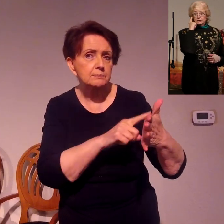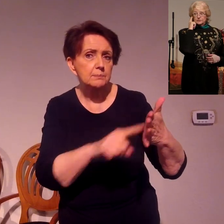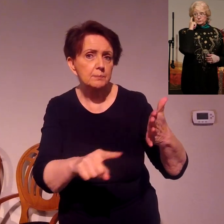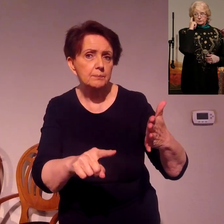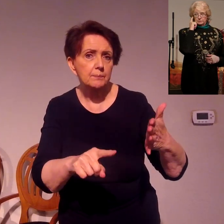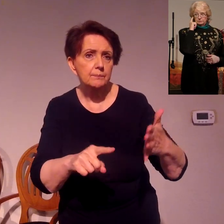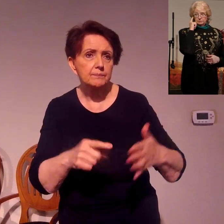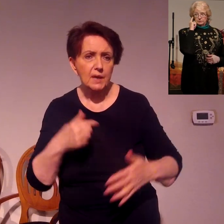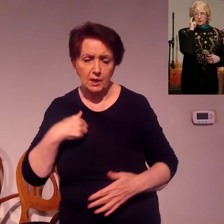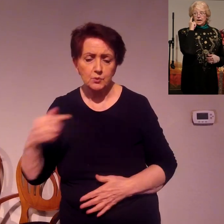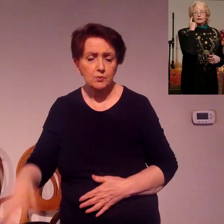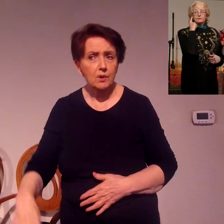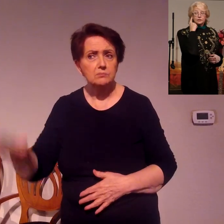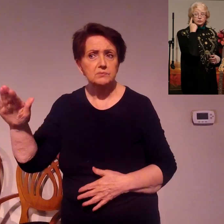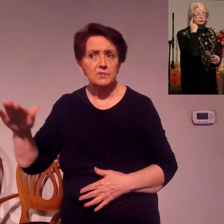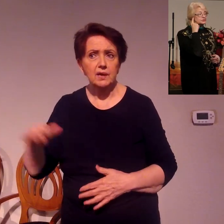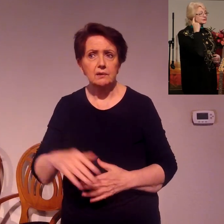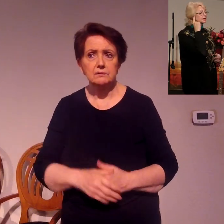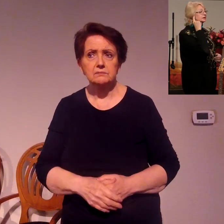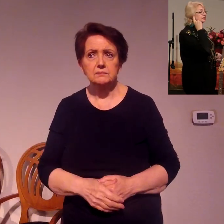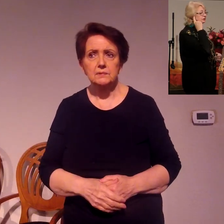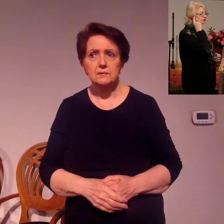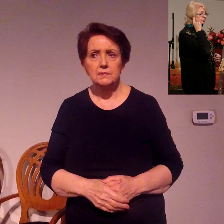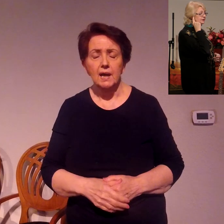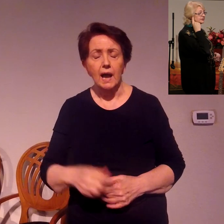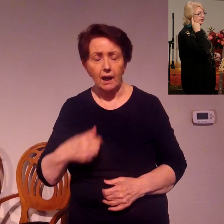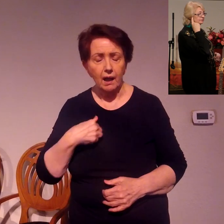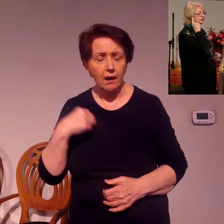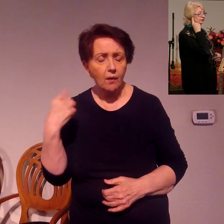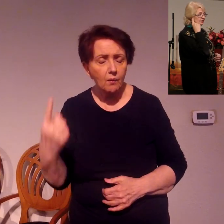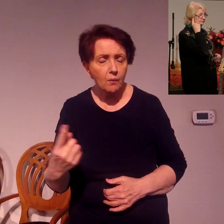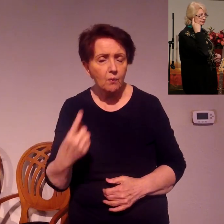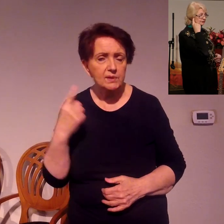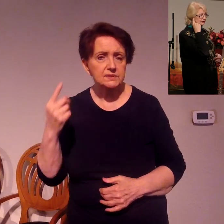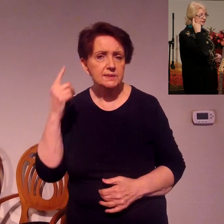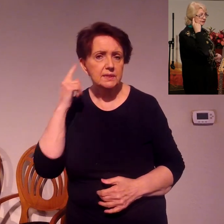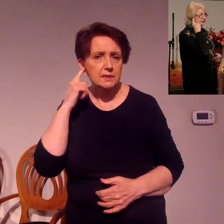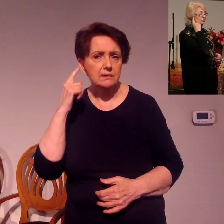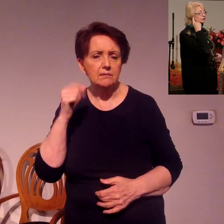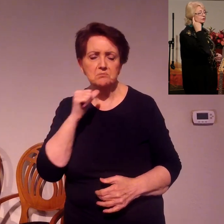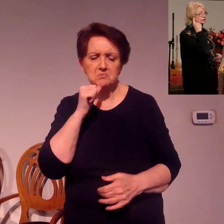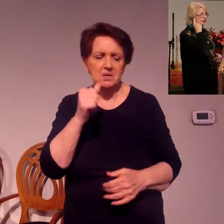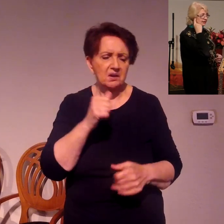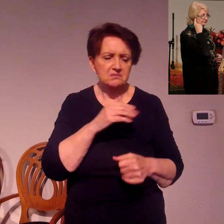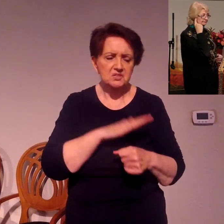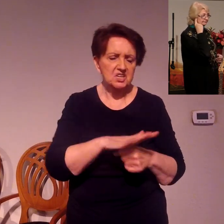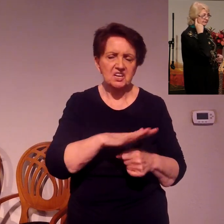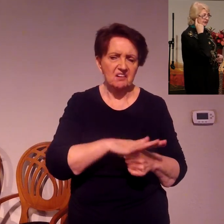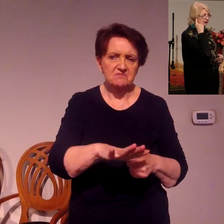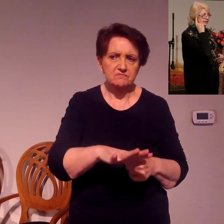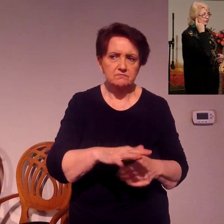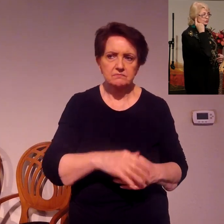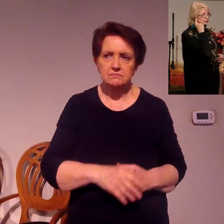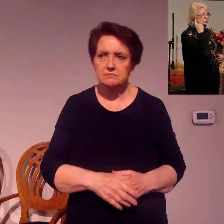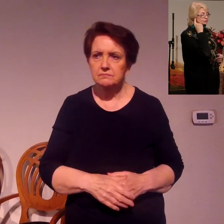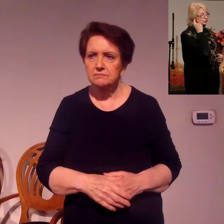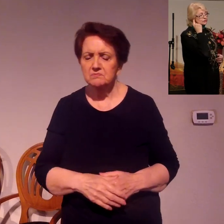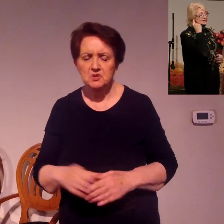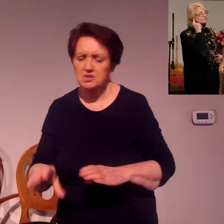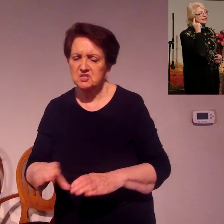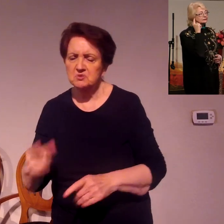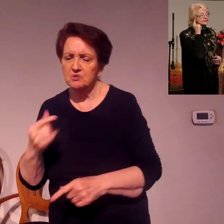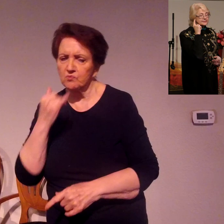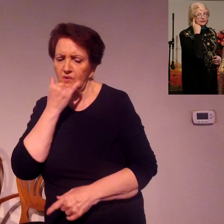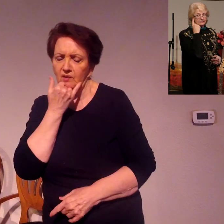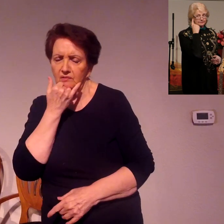That's what I was raised with. I have ears that hear it's never good enough. You didn't do it right.